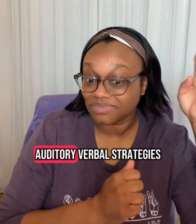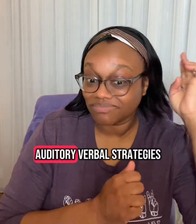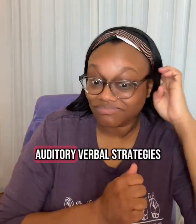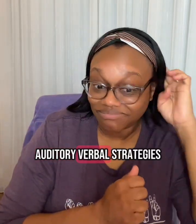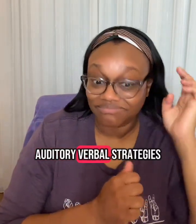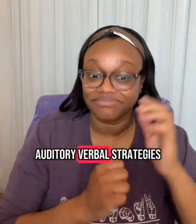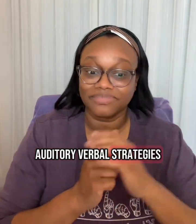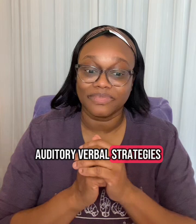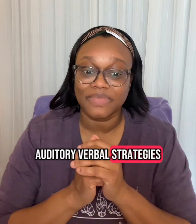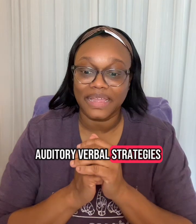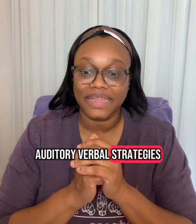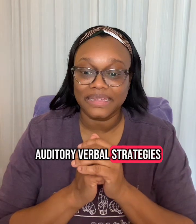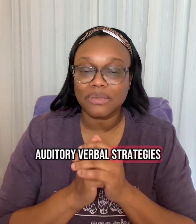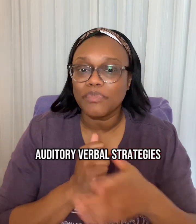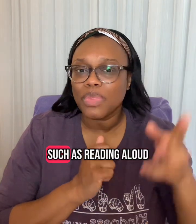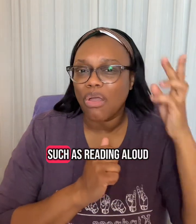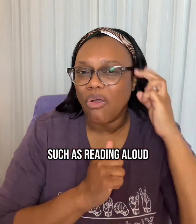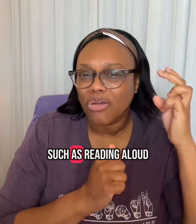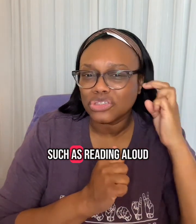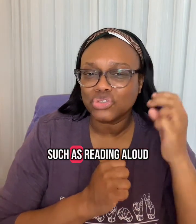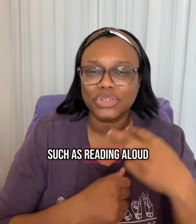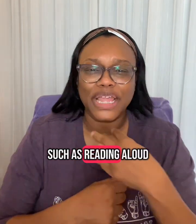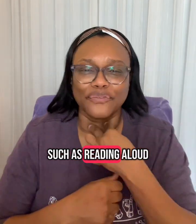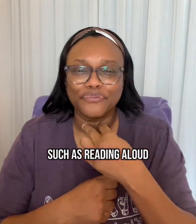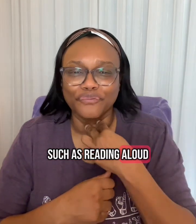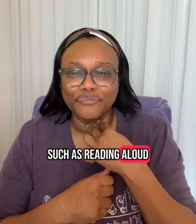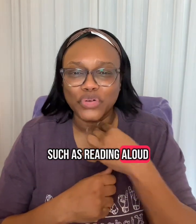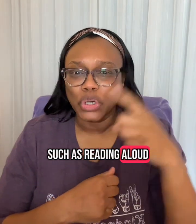auditory verbal strategies such as reading aloud